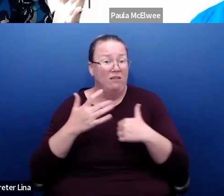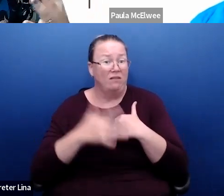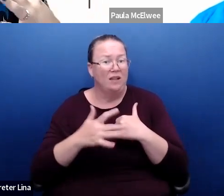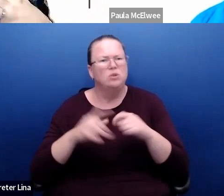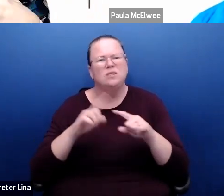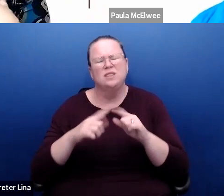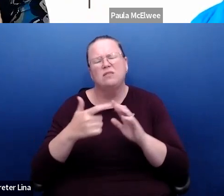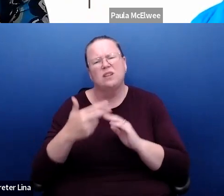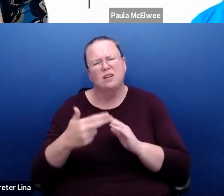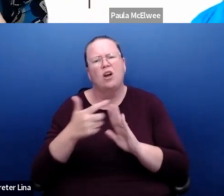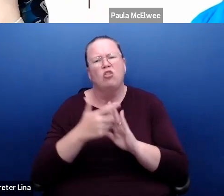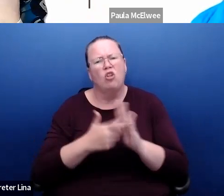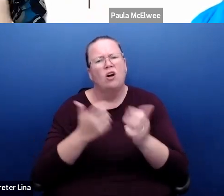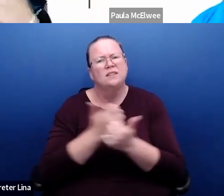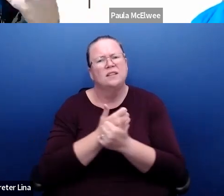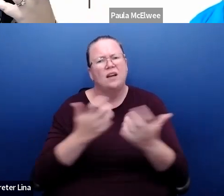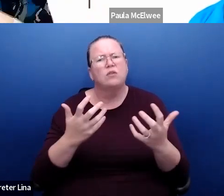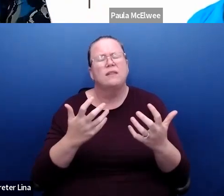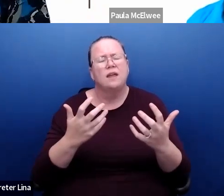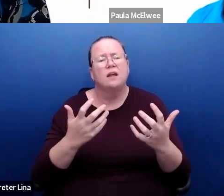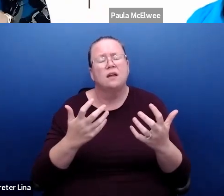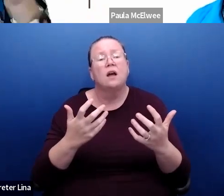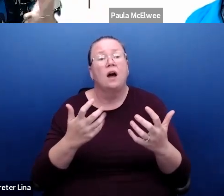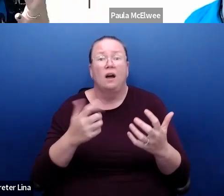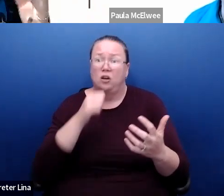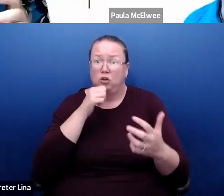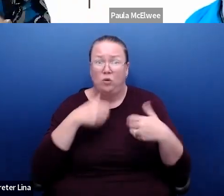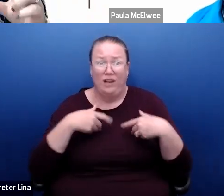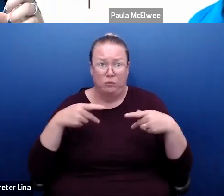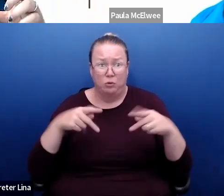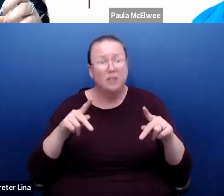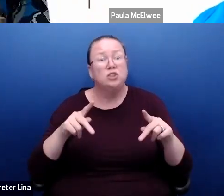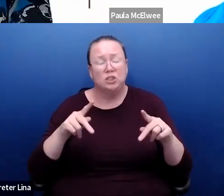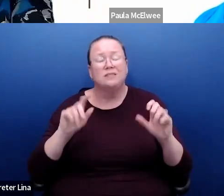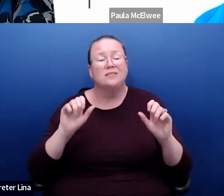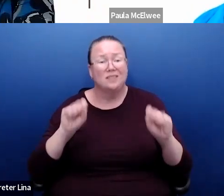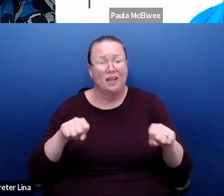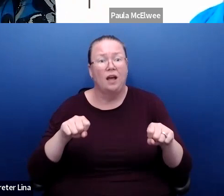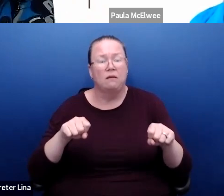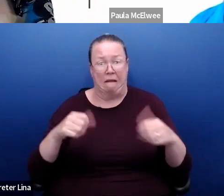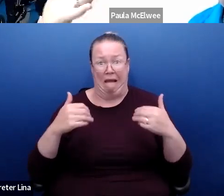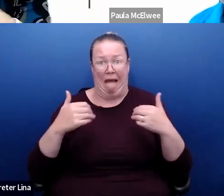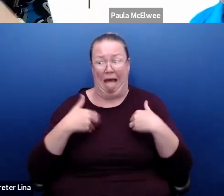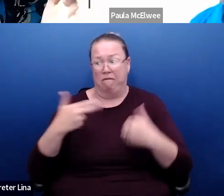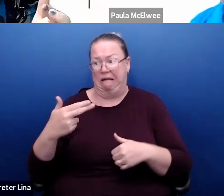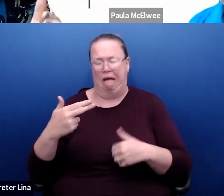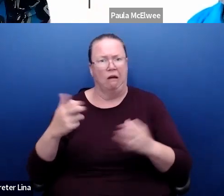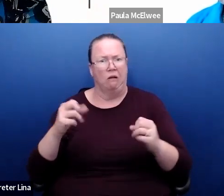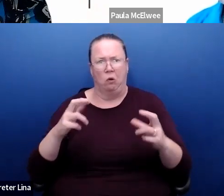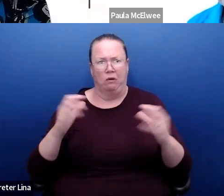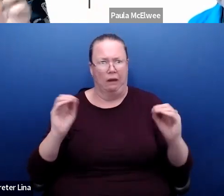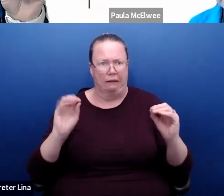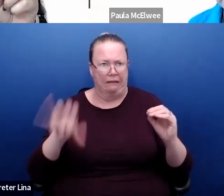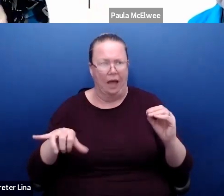and things, I don't have like permission or a permit to be able to like have a handgun or have long guns or